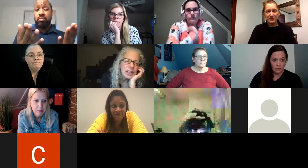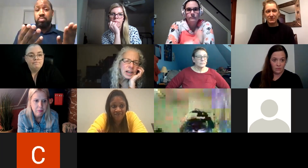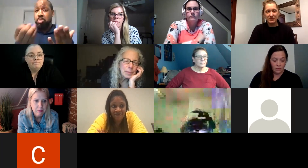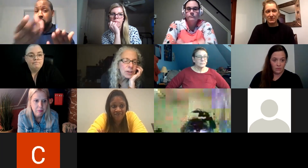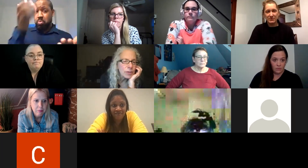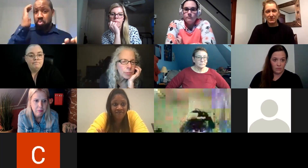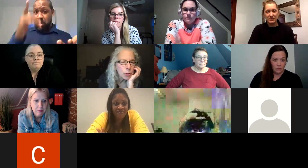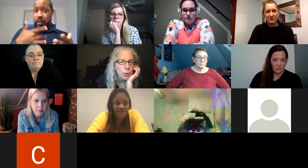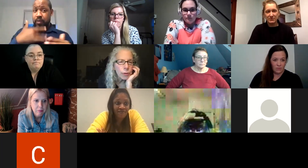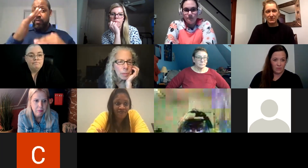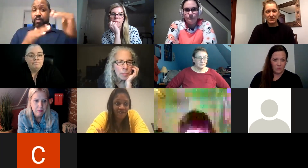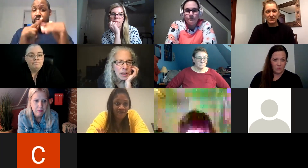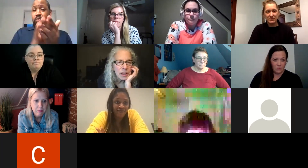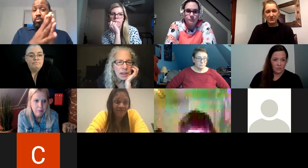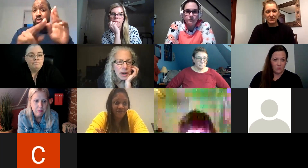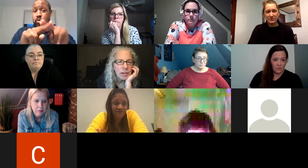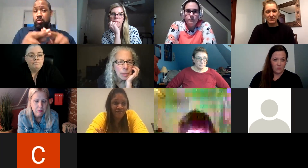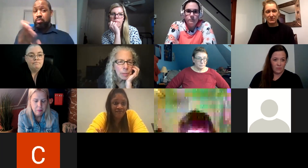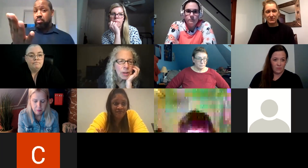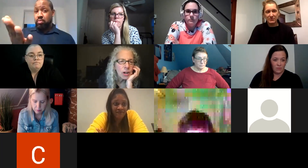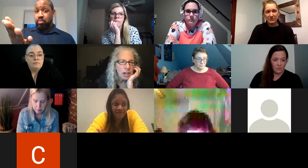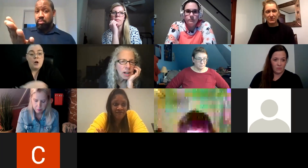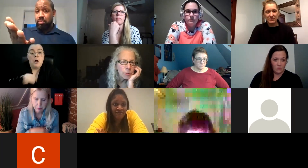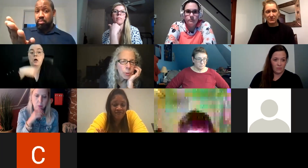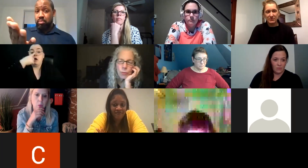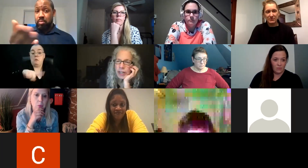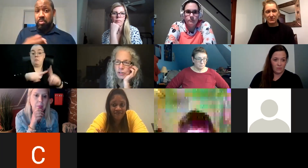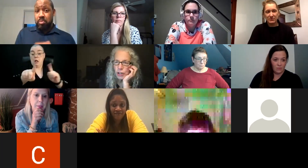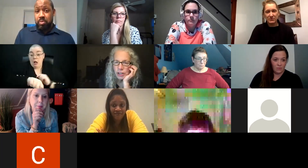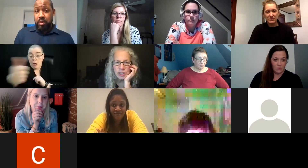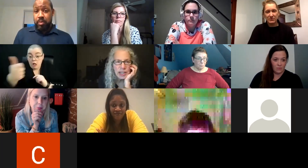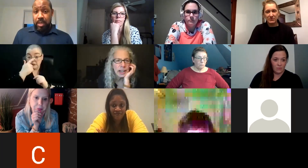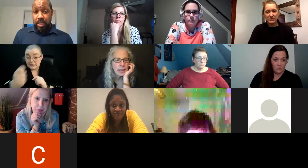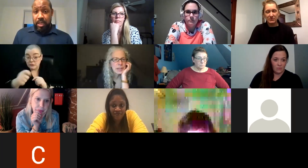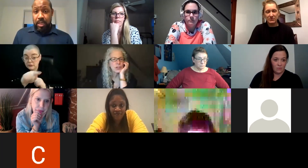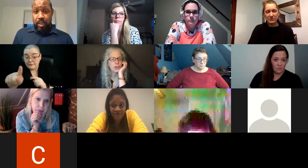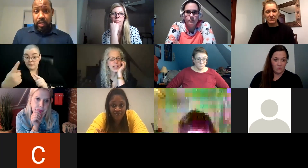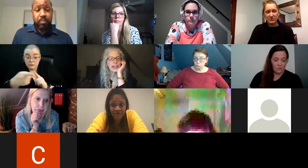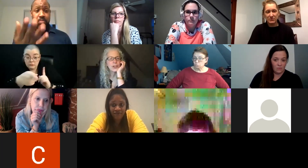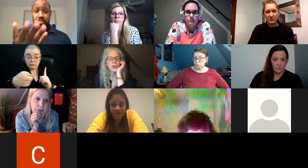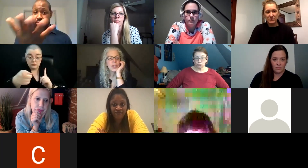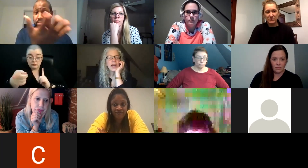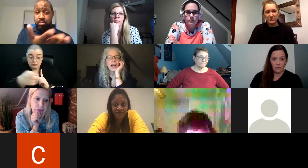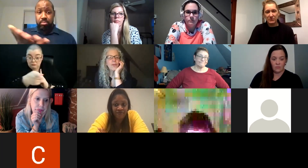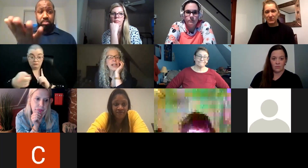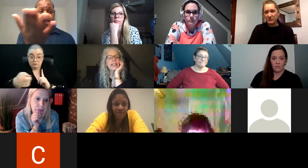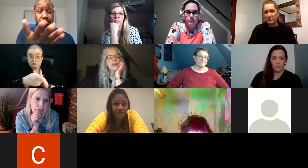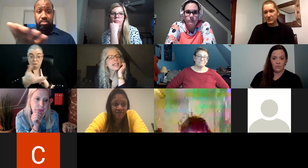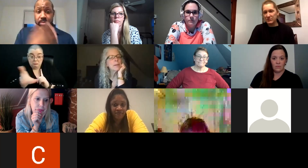I'm hearing from 2 or 3 people that people are comfortable with Rain as chair. Is there any opposition or any issue? And Rain saying, is anybody